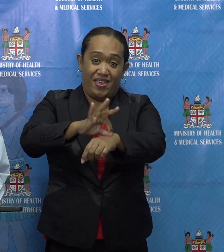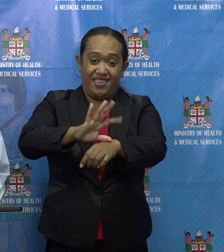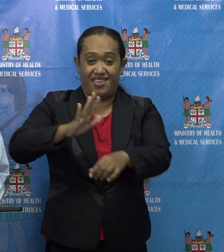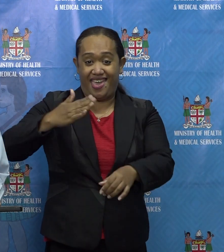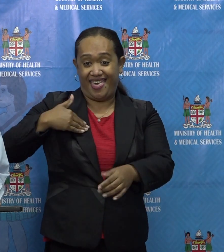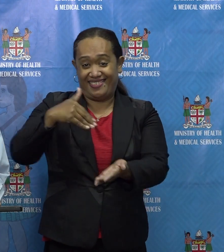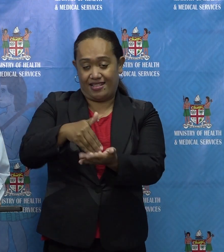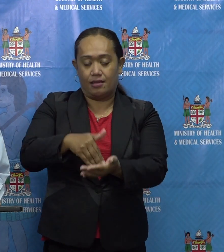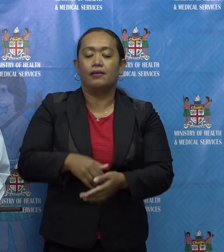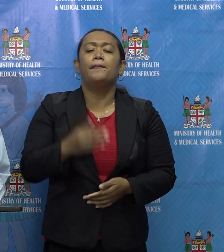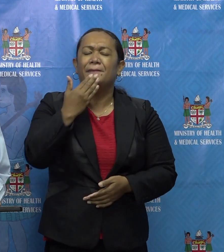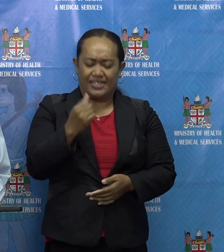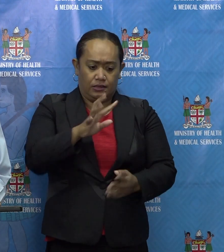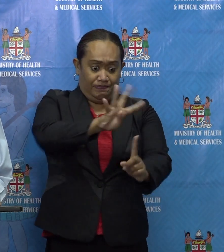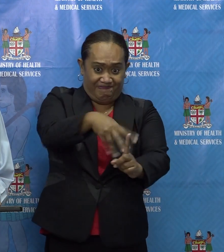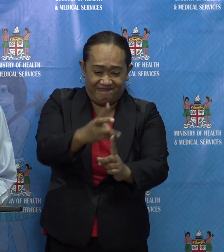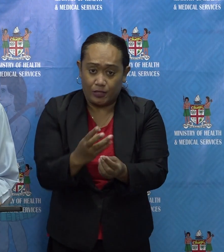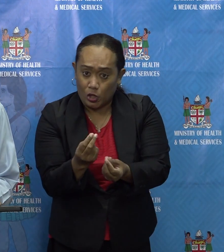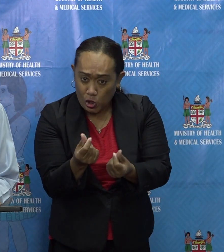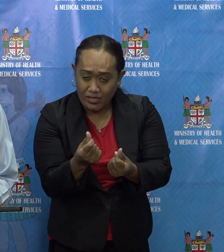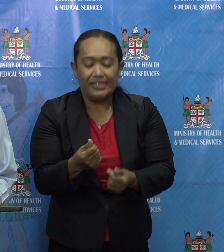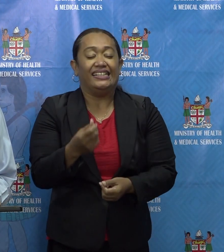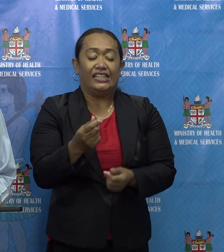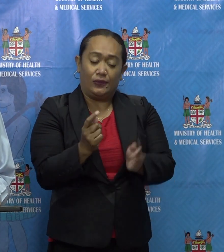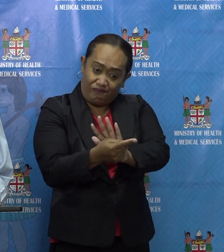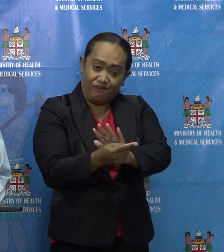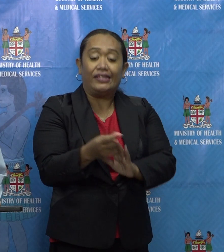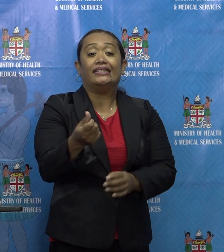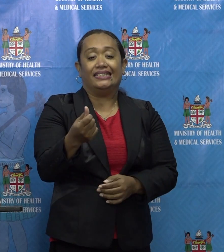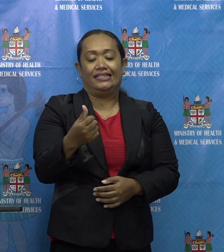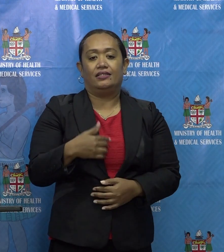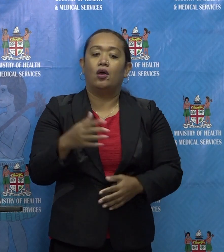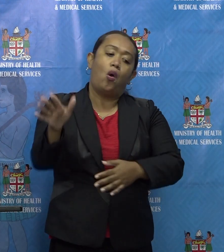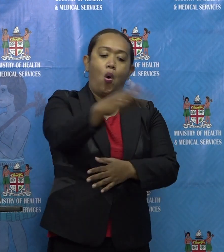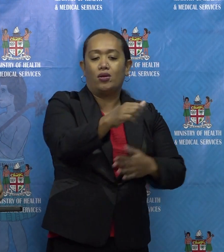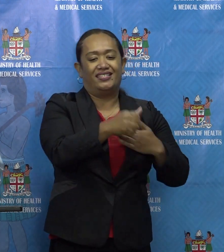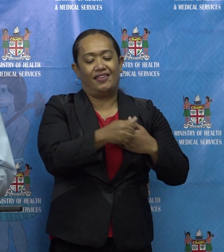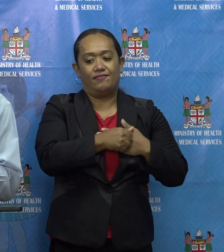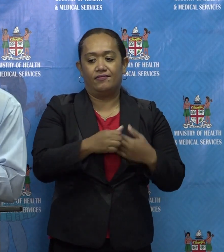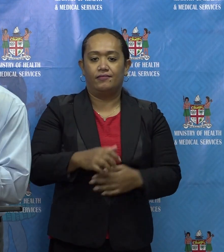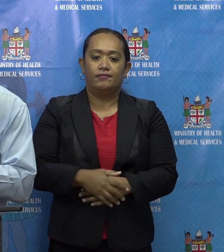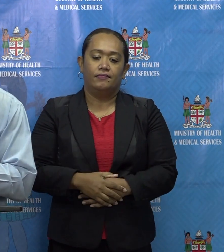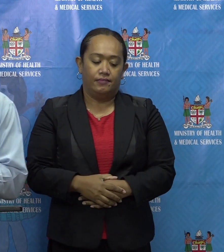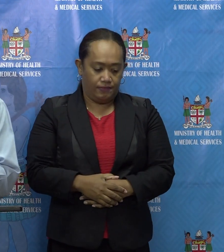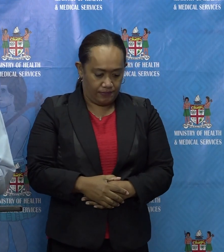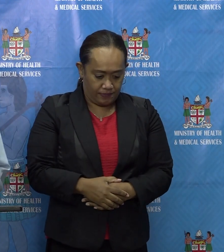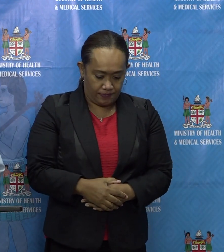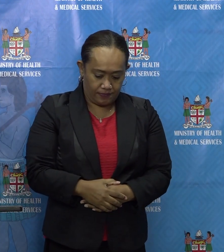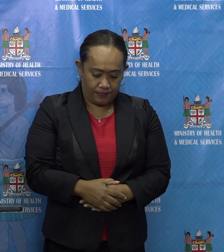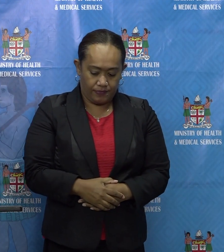diagnosed, the safer you are, the safer your loved ones are, and the safer we all are.